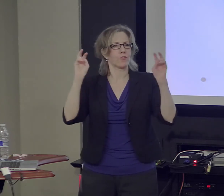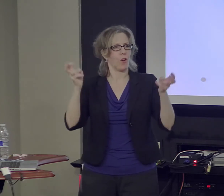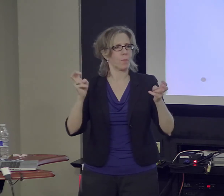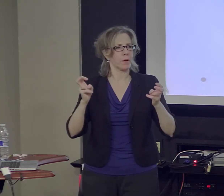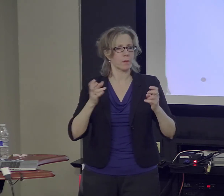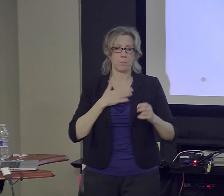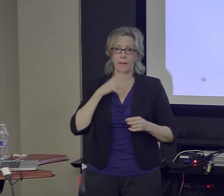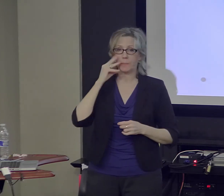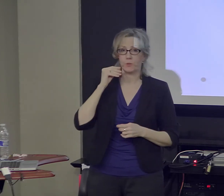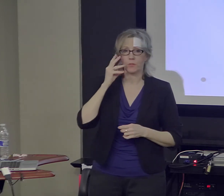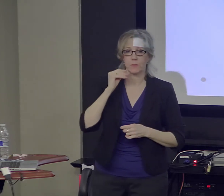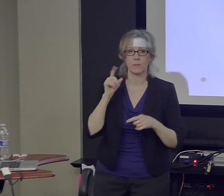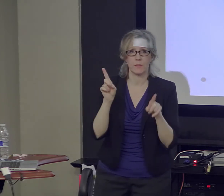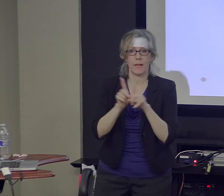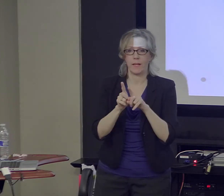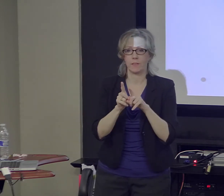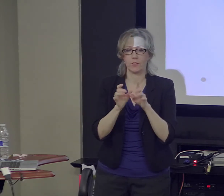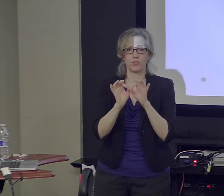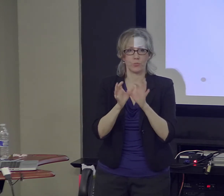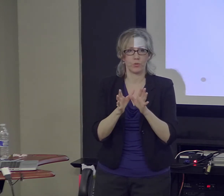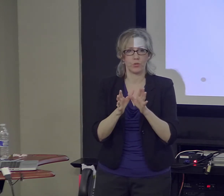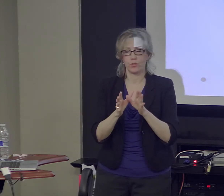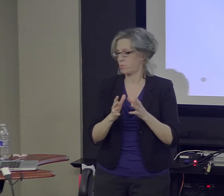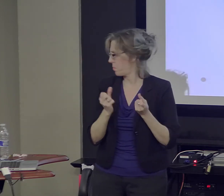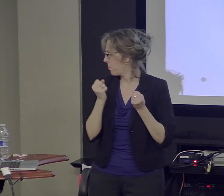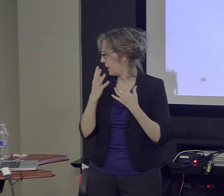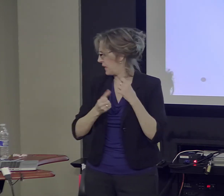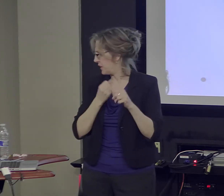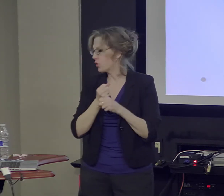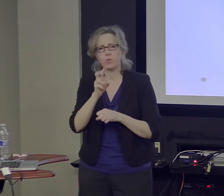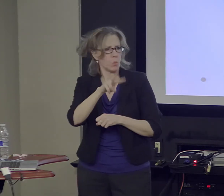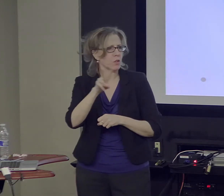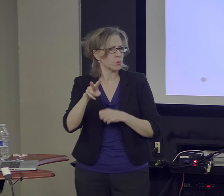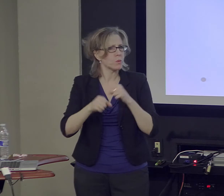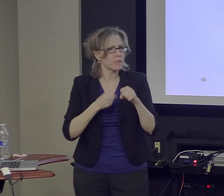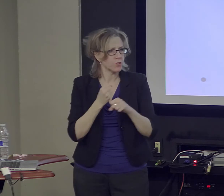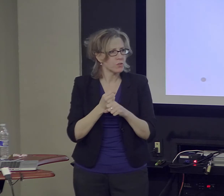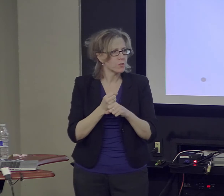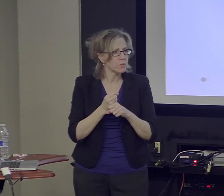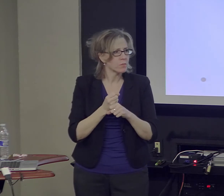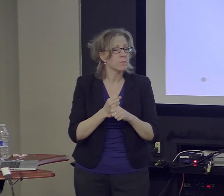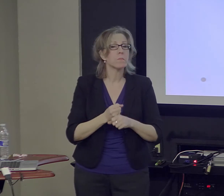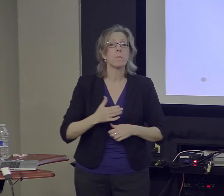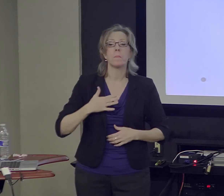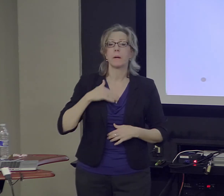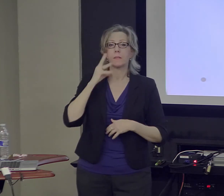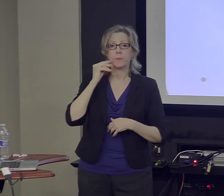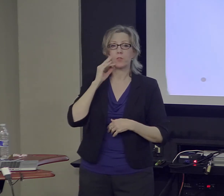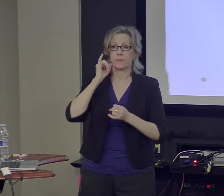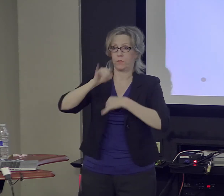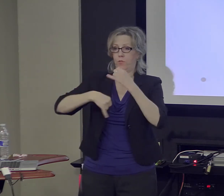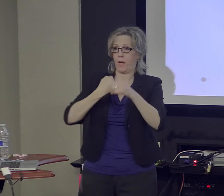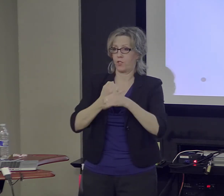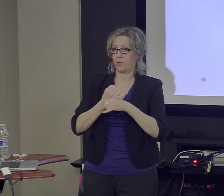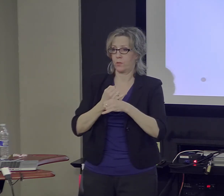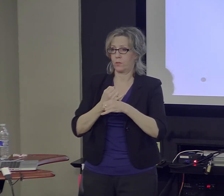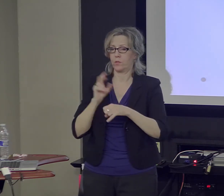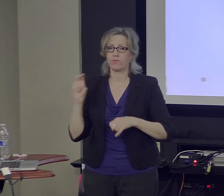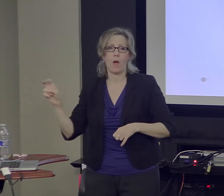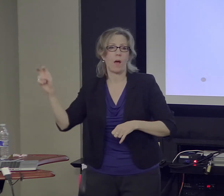And the reason why I chose this as a subject for research is through my experience of